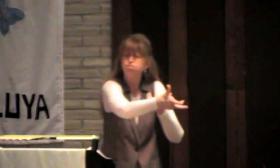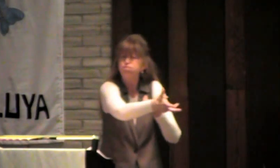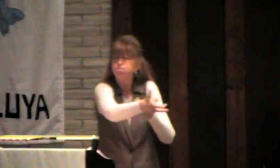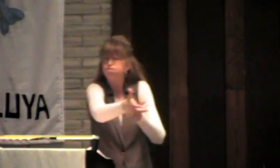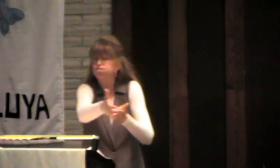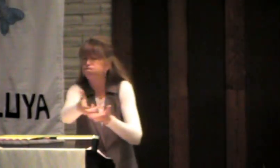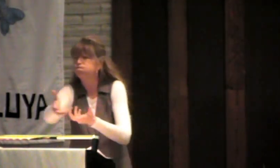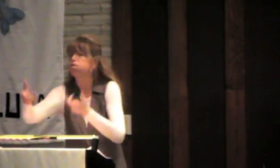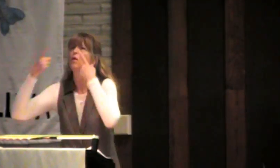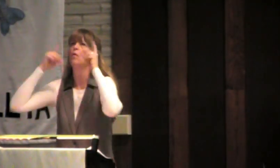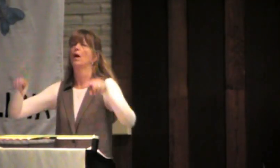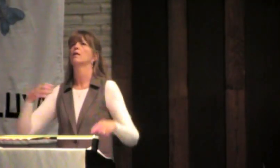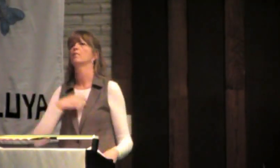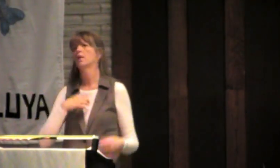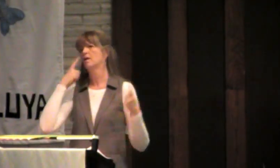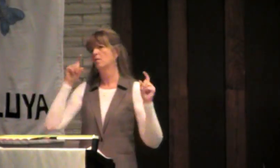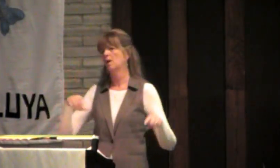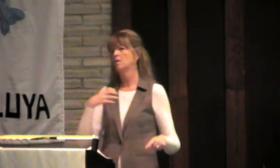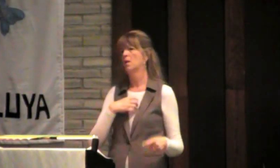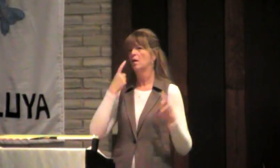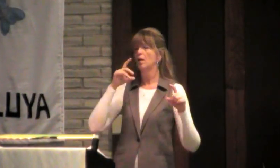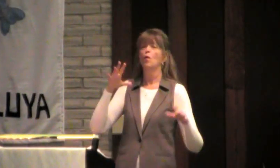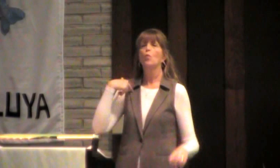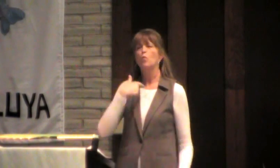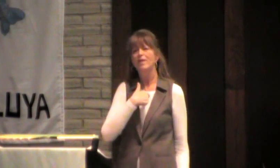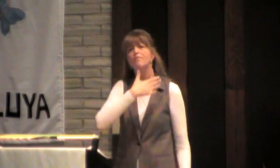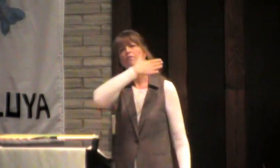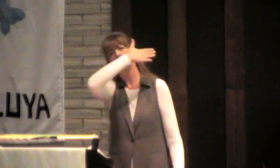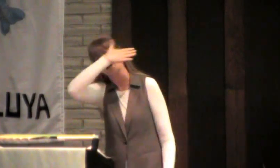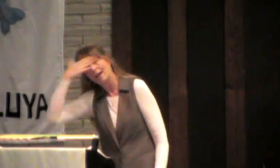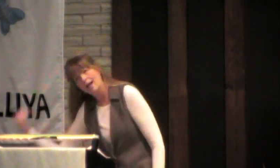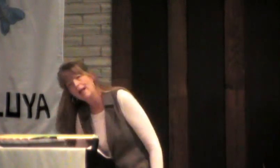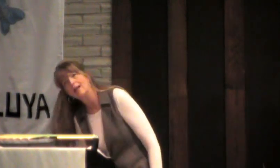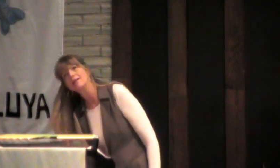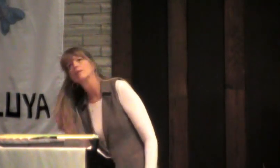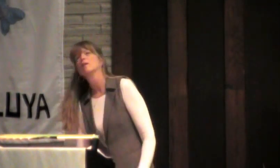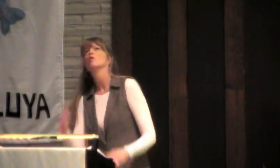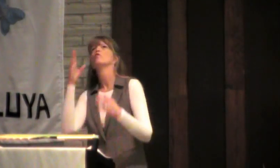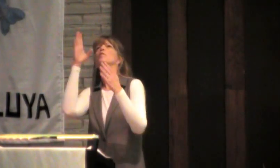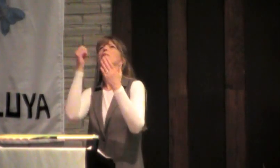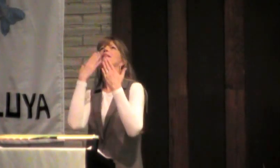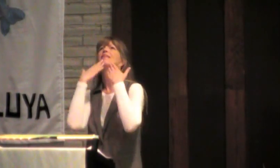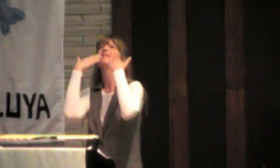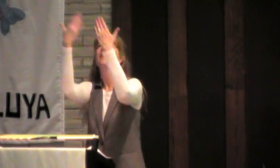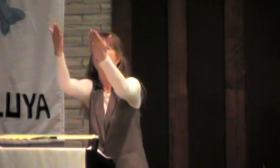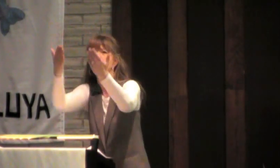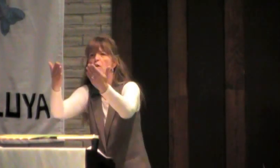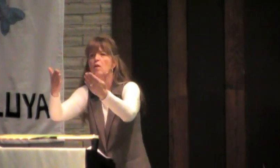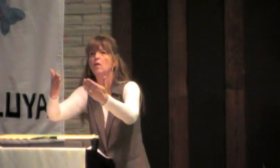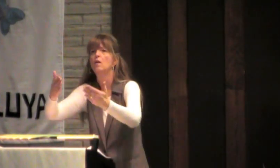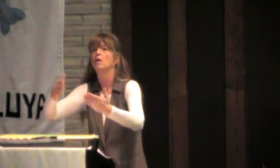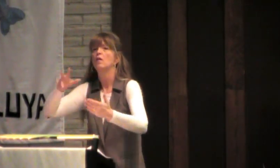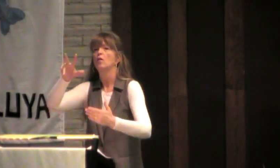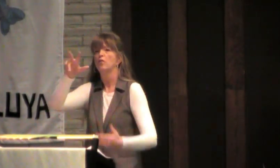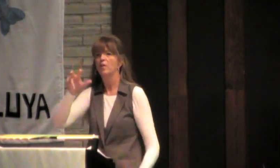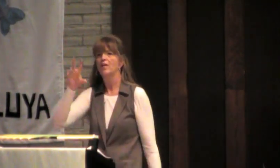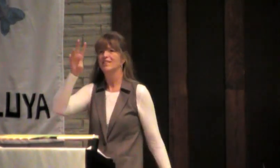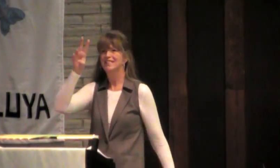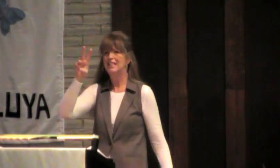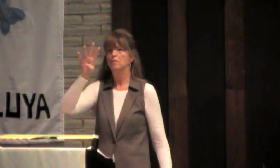you. We'll still cry and complain, right? We forget to be thankful